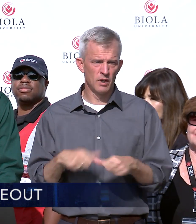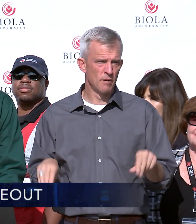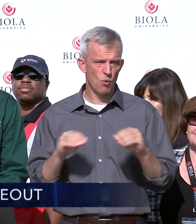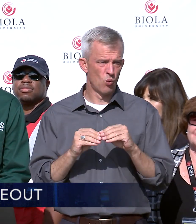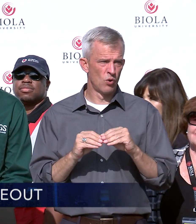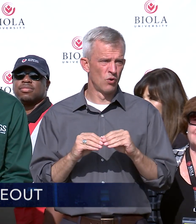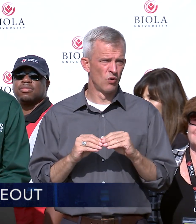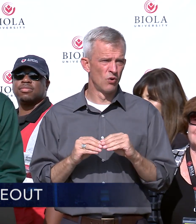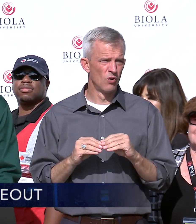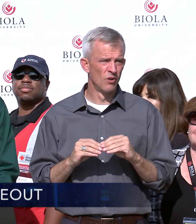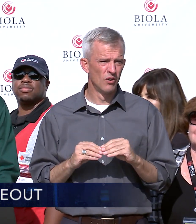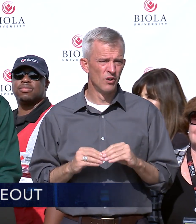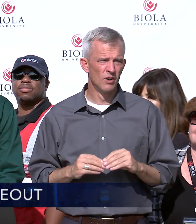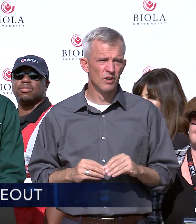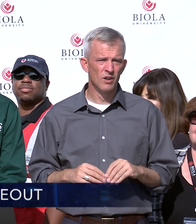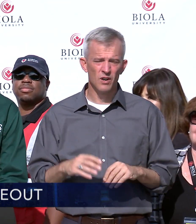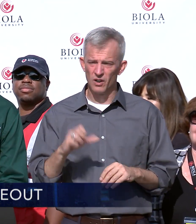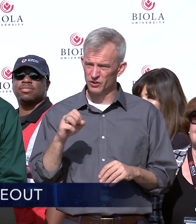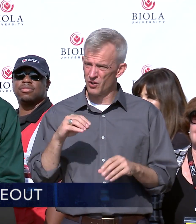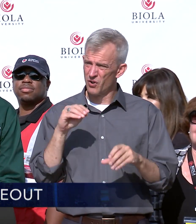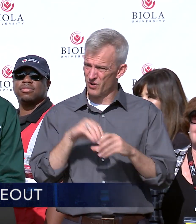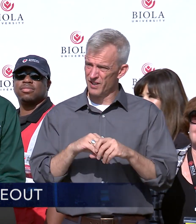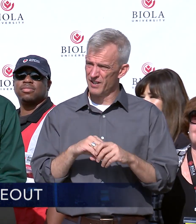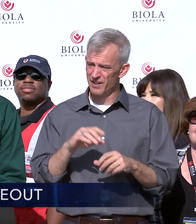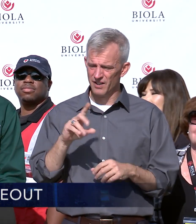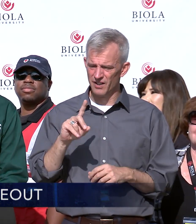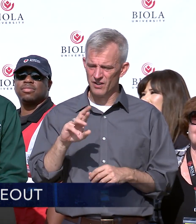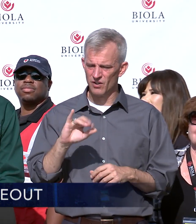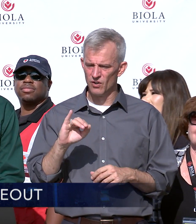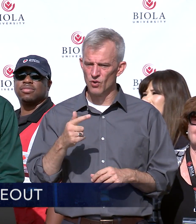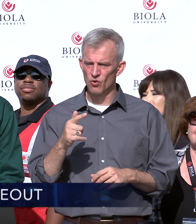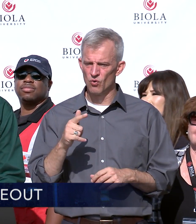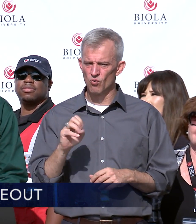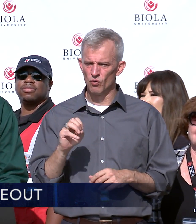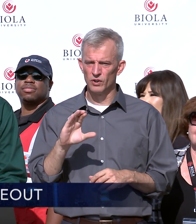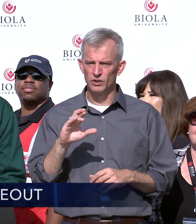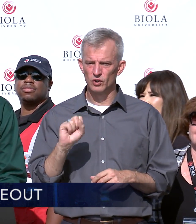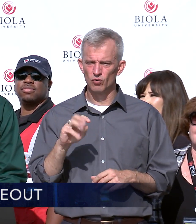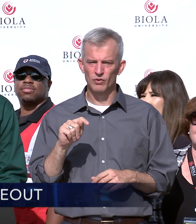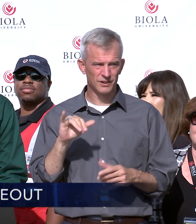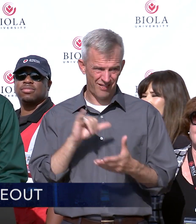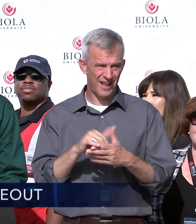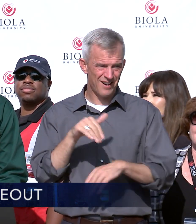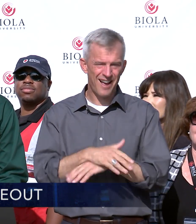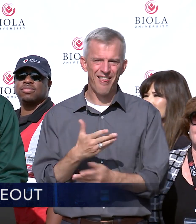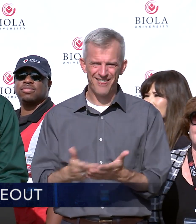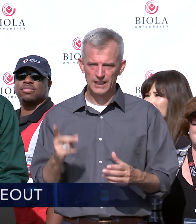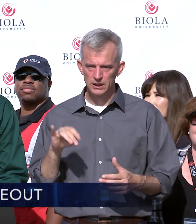So, in Ridgecrest that night, things moved. You need to hold on.